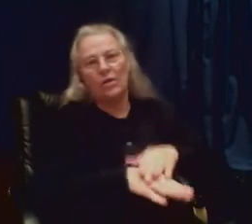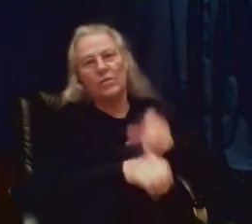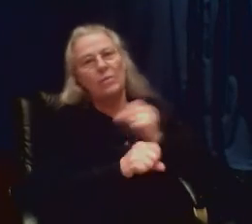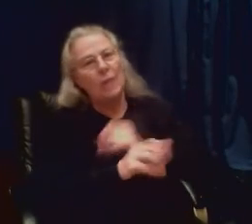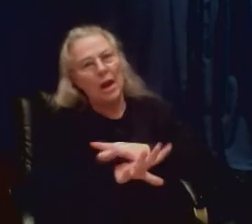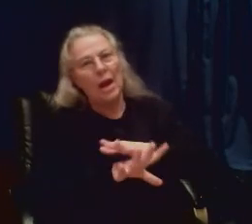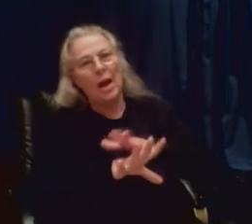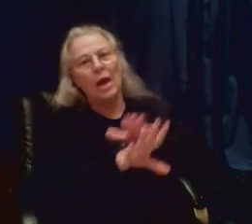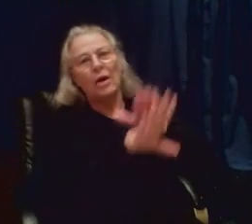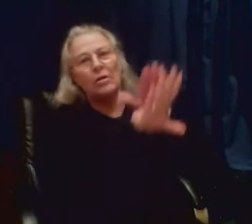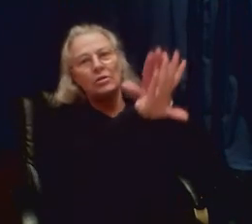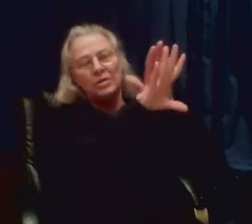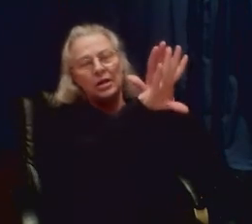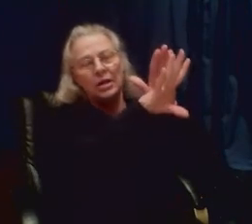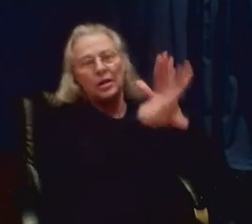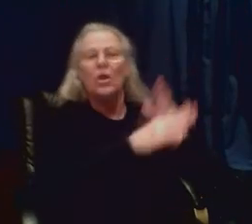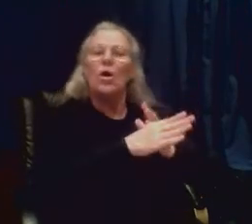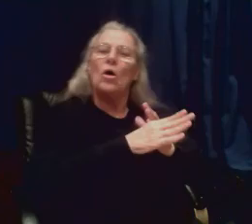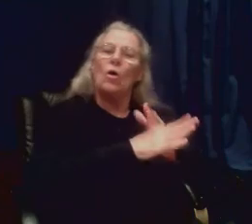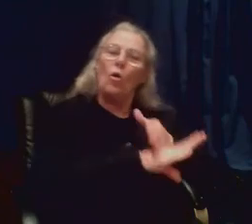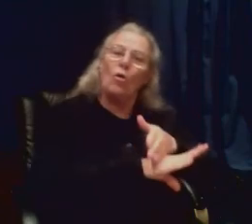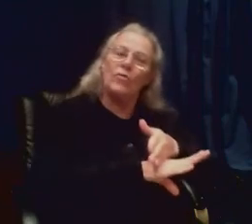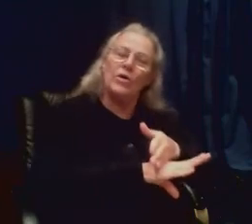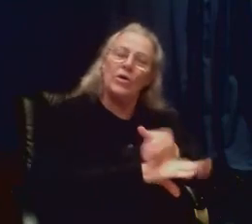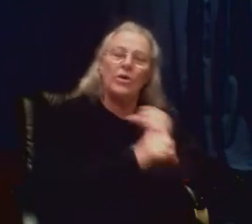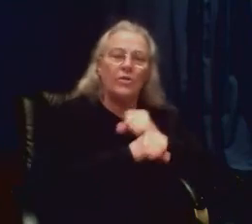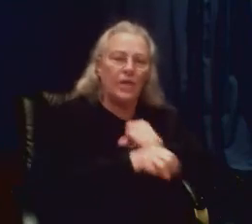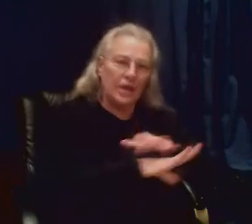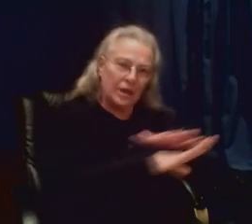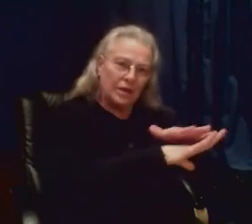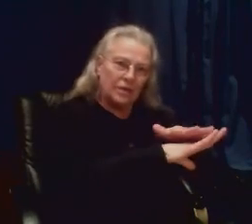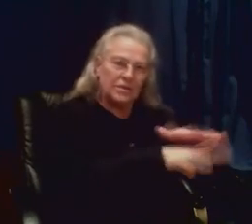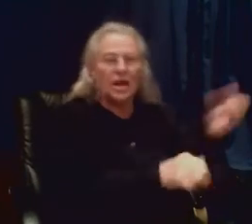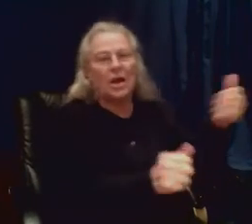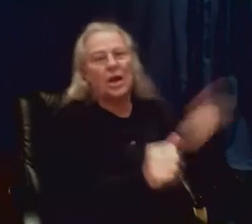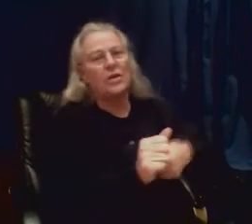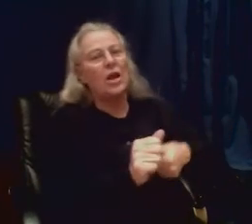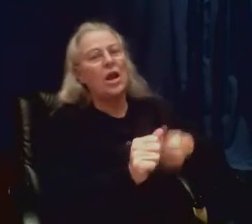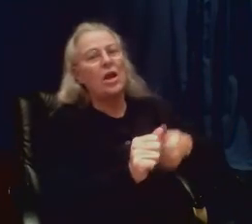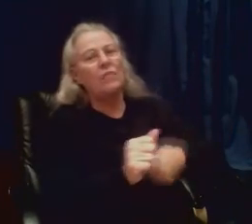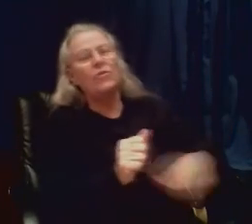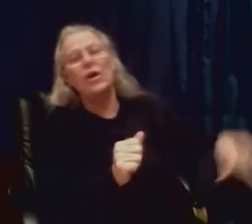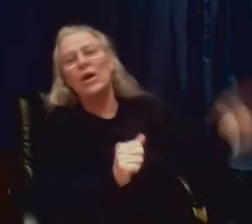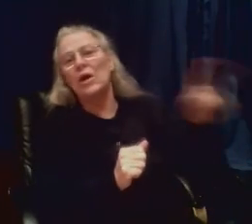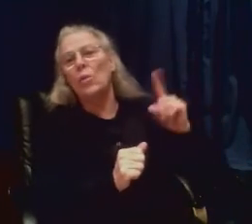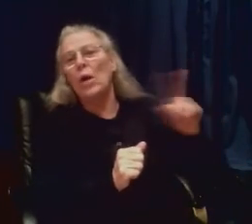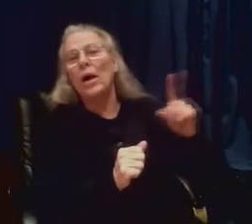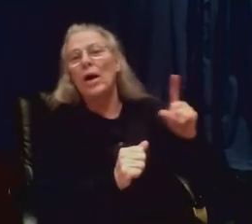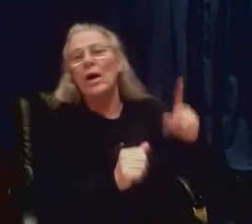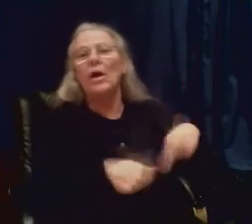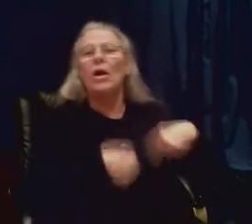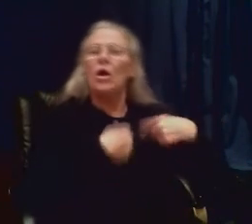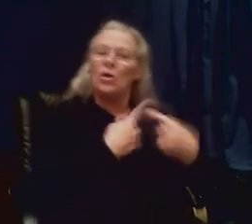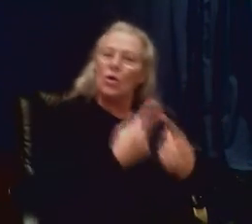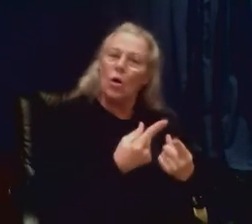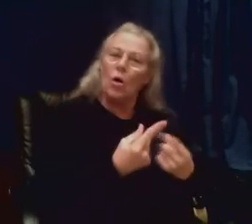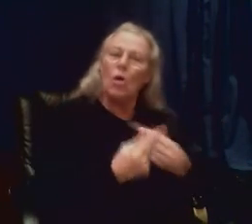the mountain, over the hills and everywhere.